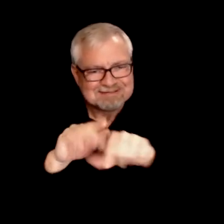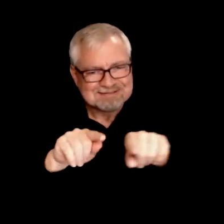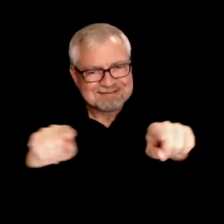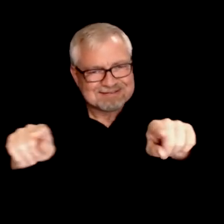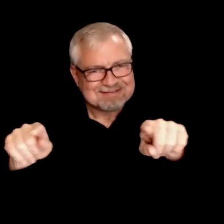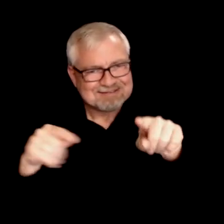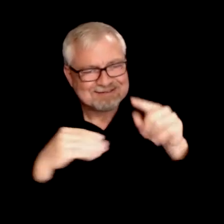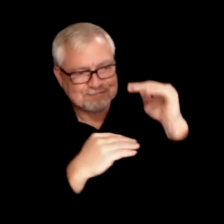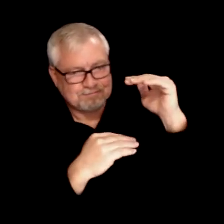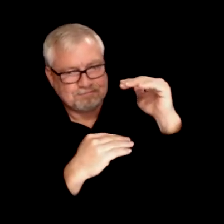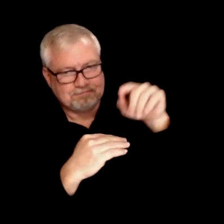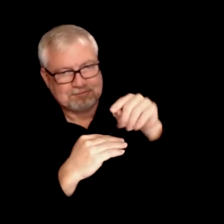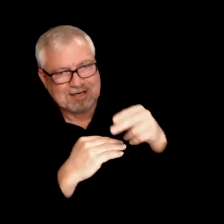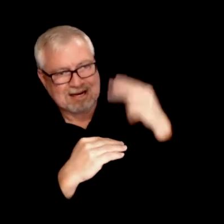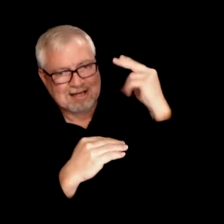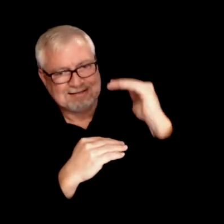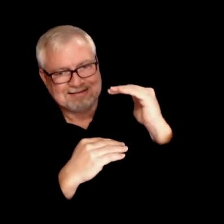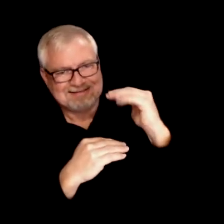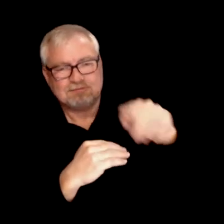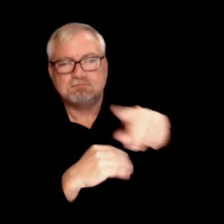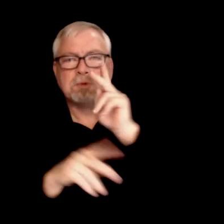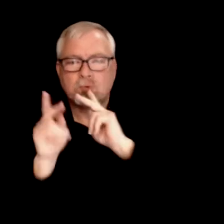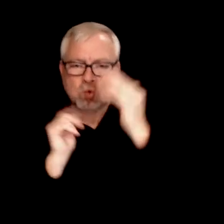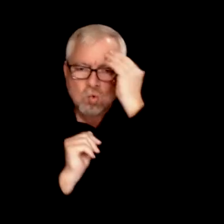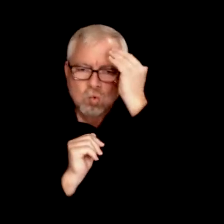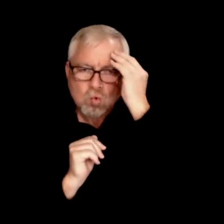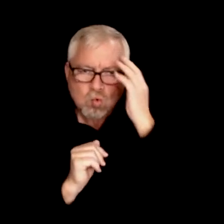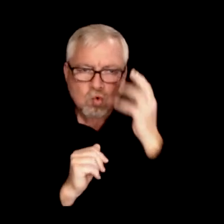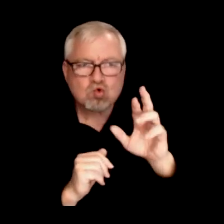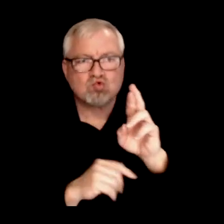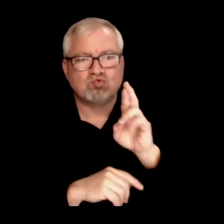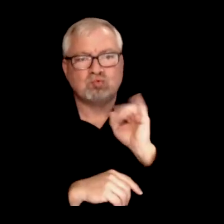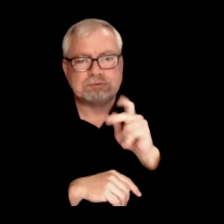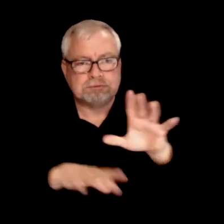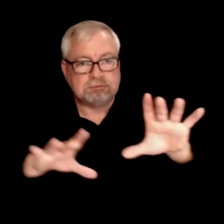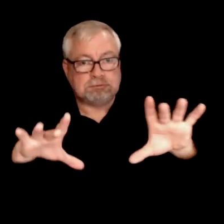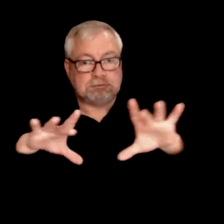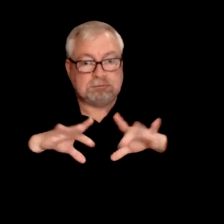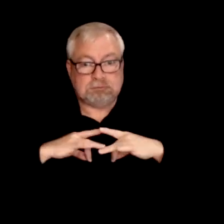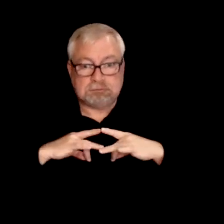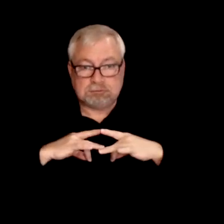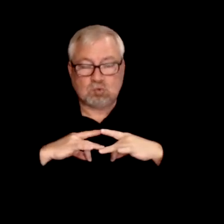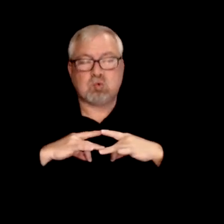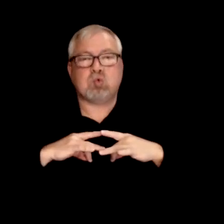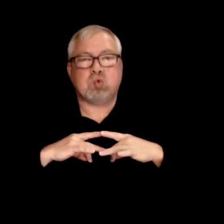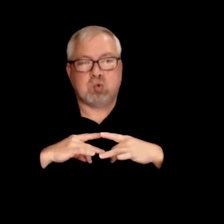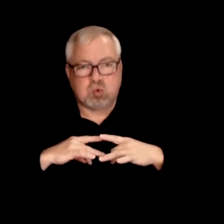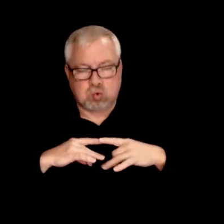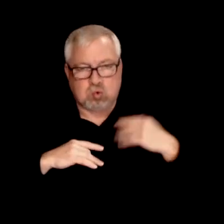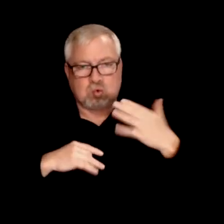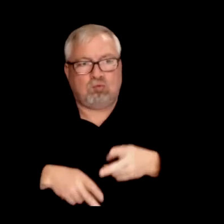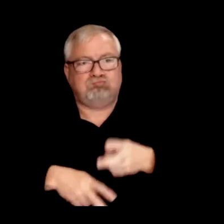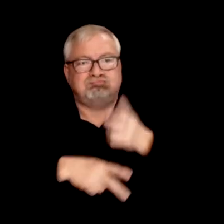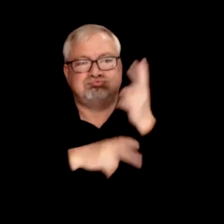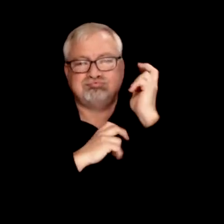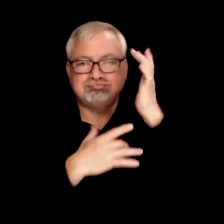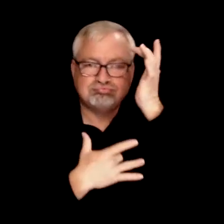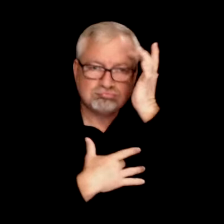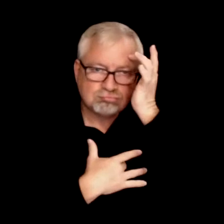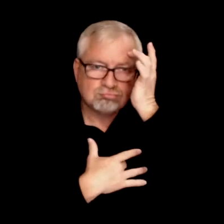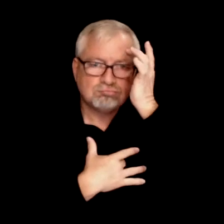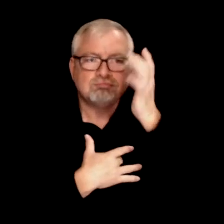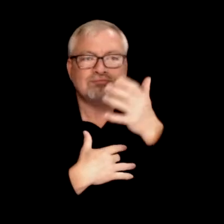be aware of the risk of contracting the virus when we're gathering. But in terms of